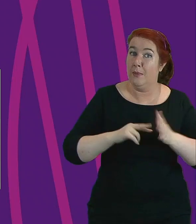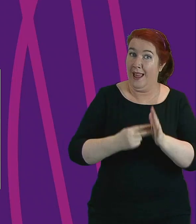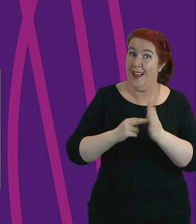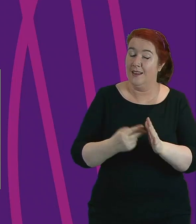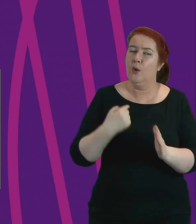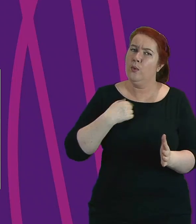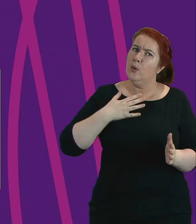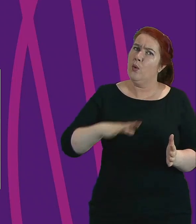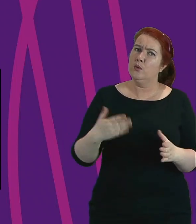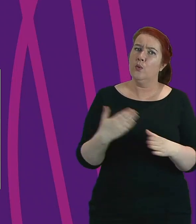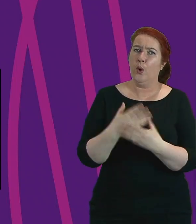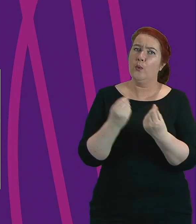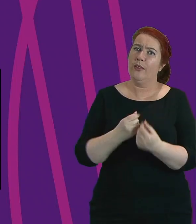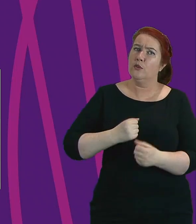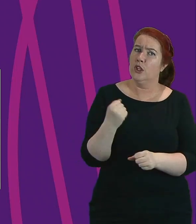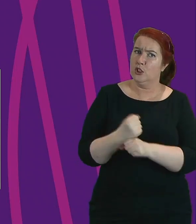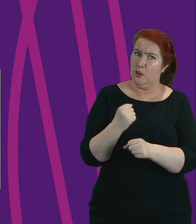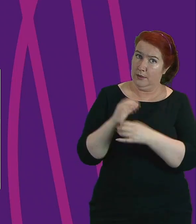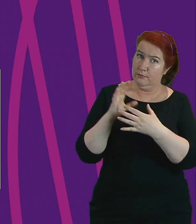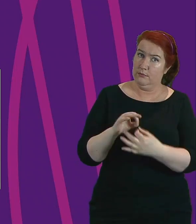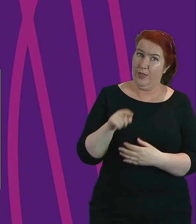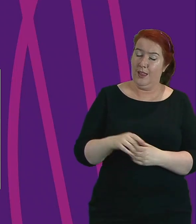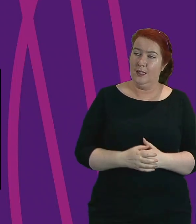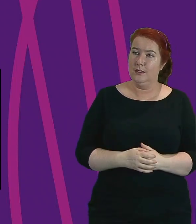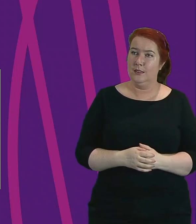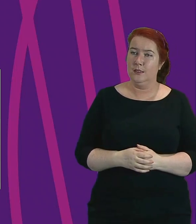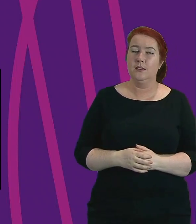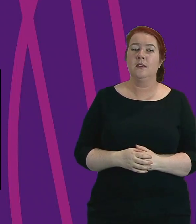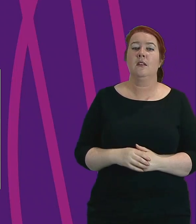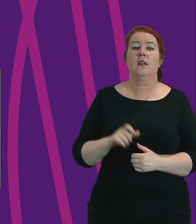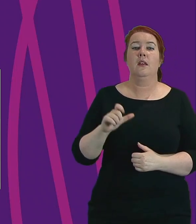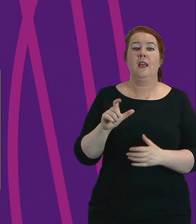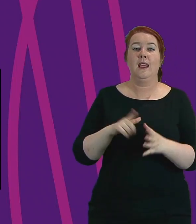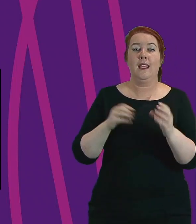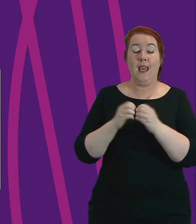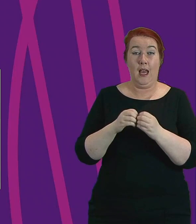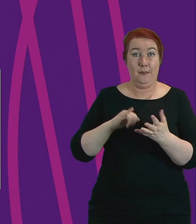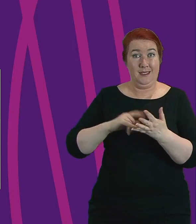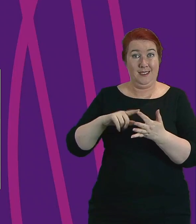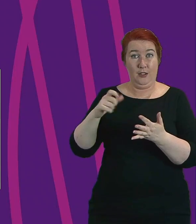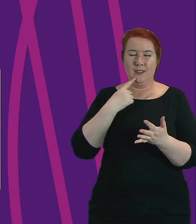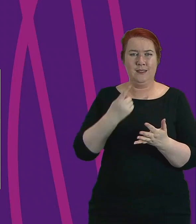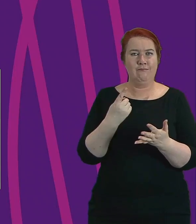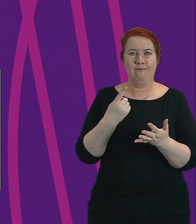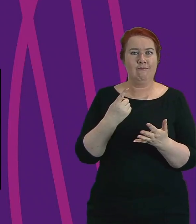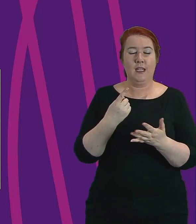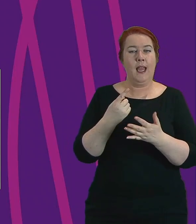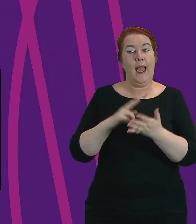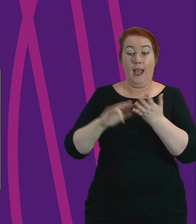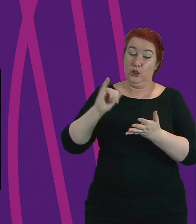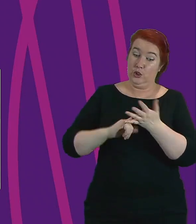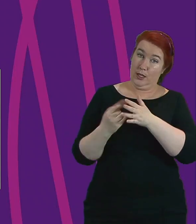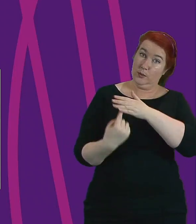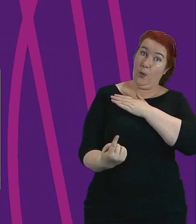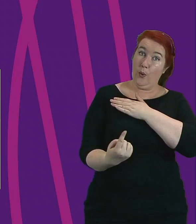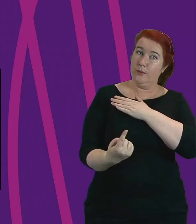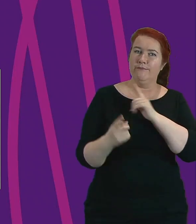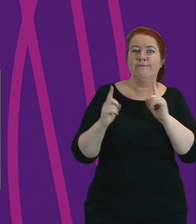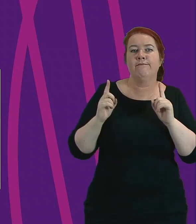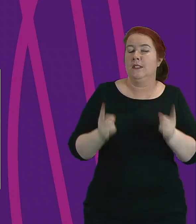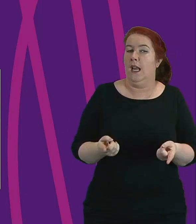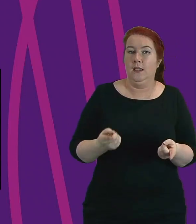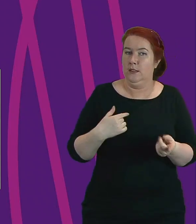government on that. The Cabinet Secretary was right to say that the NHS doesn't exist in isolation. It can't work alone. I wholeheartedly agree, and